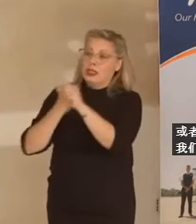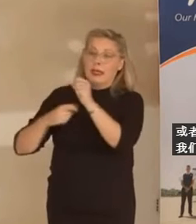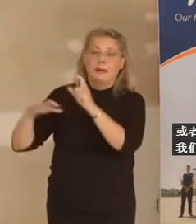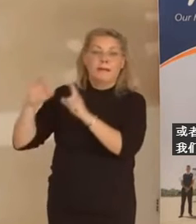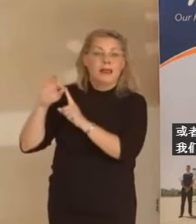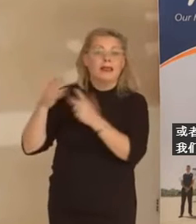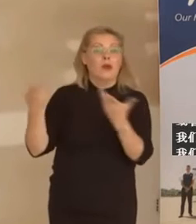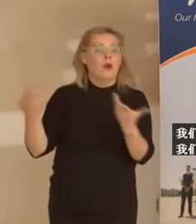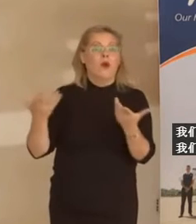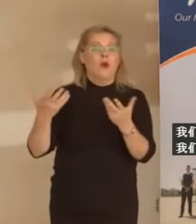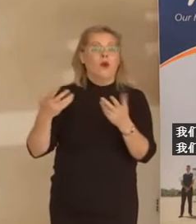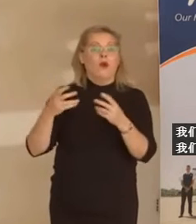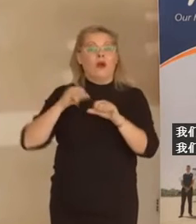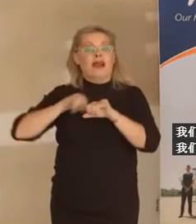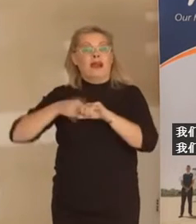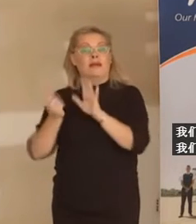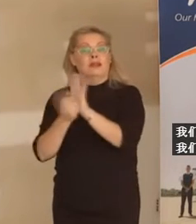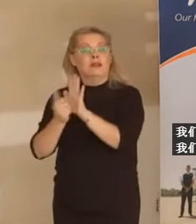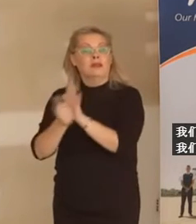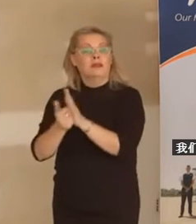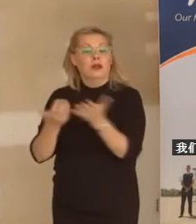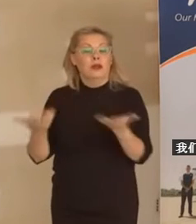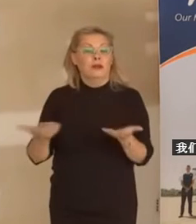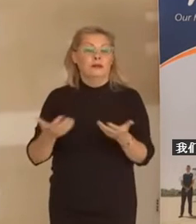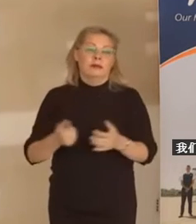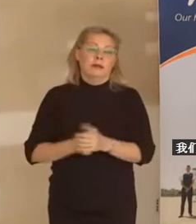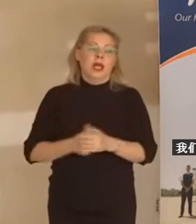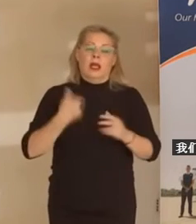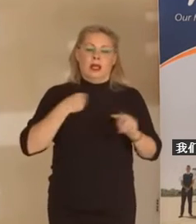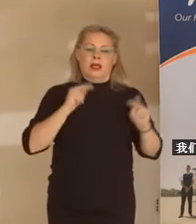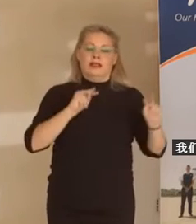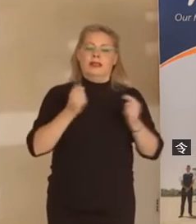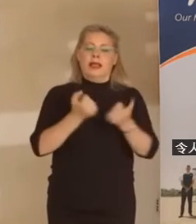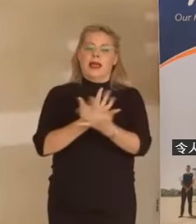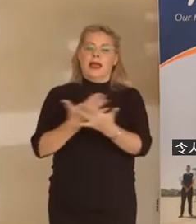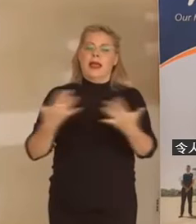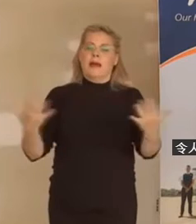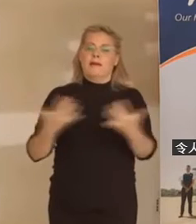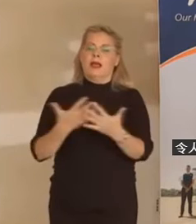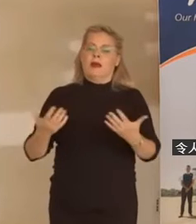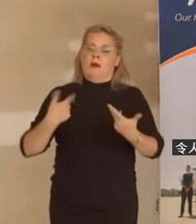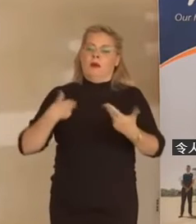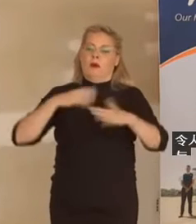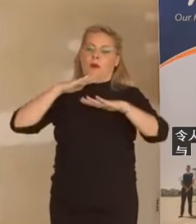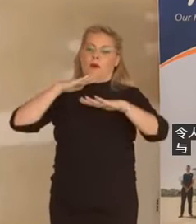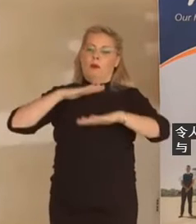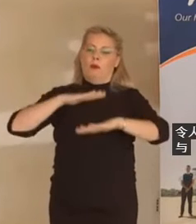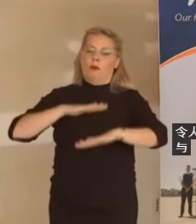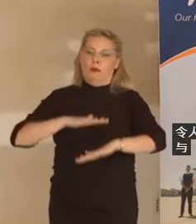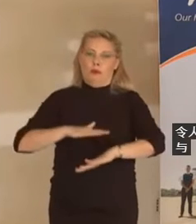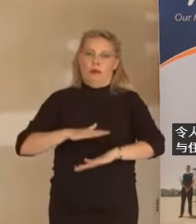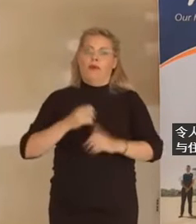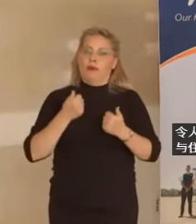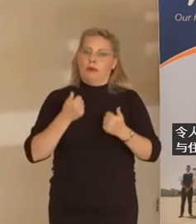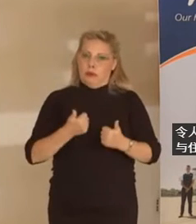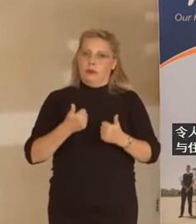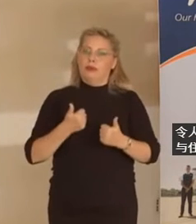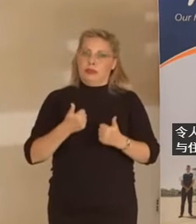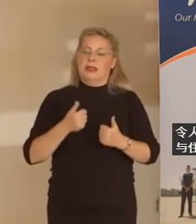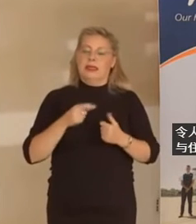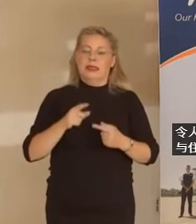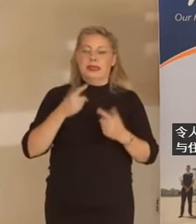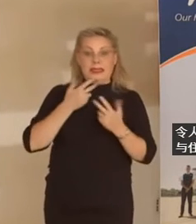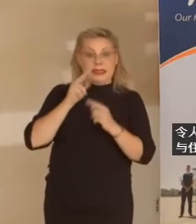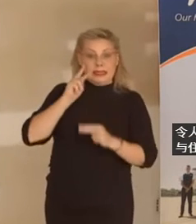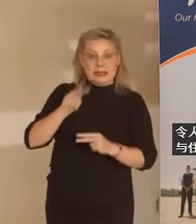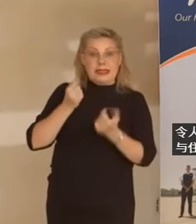up. We are seeing some very pleasing and reassuring data that's coming through in relation to hospitalisations,